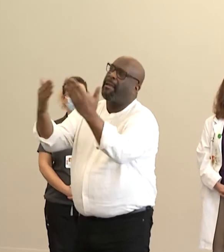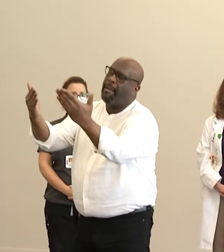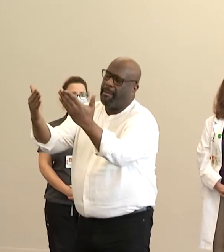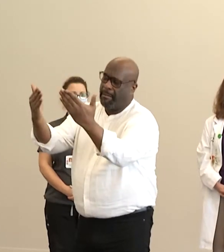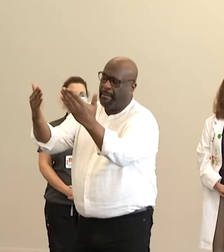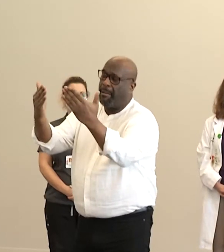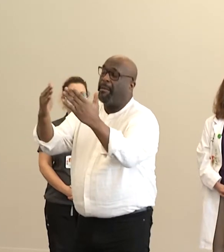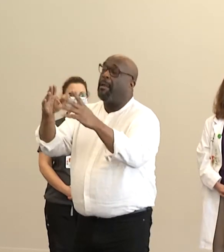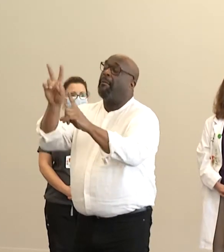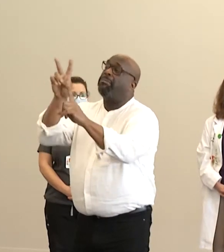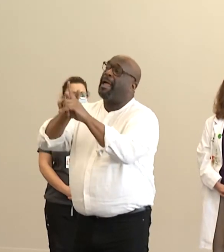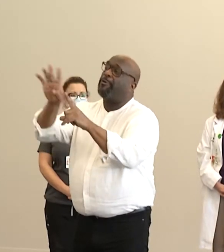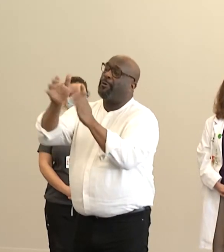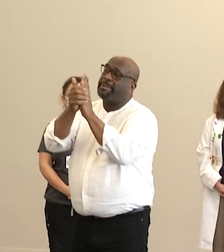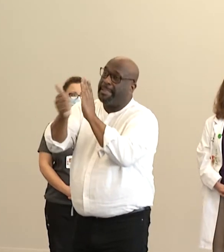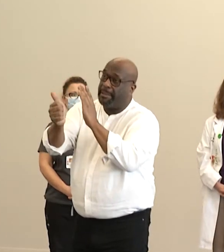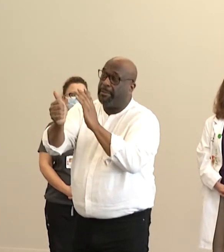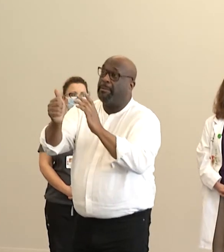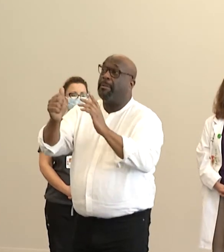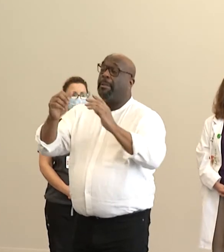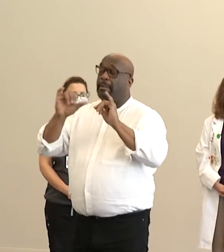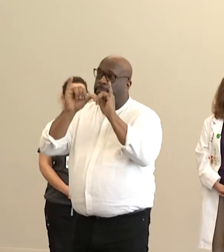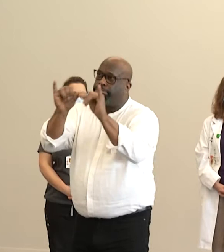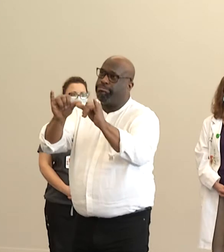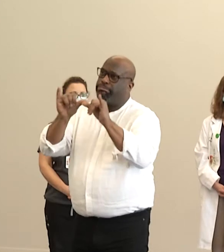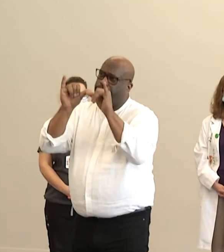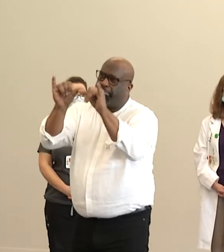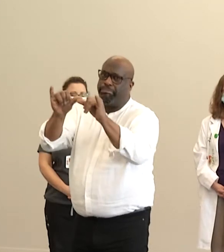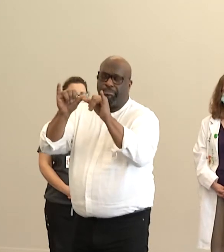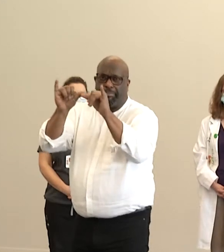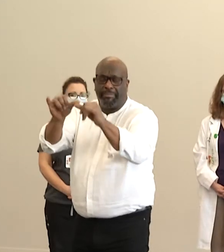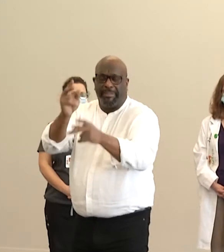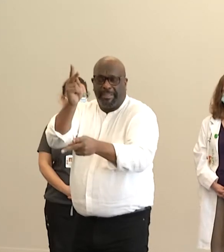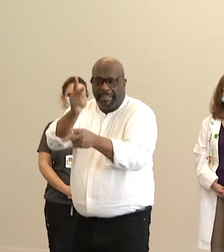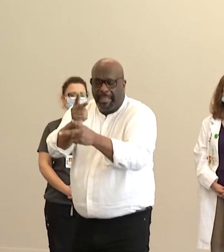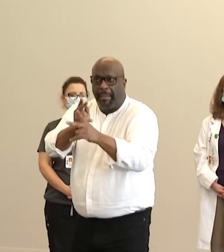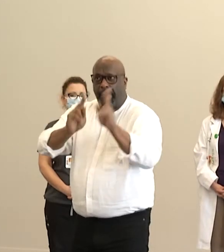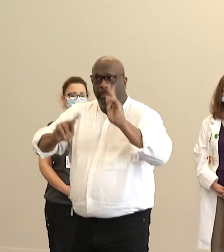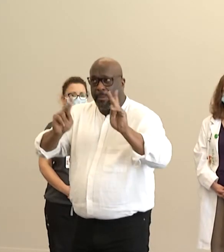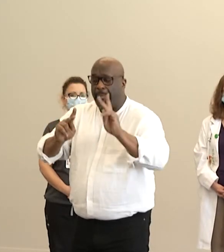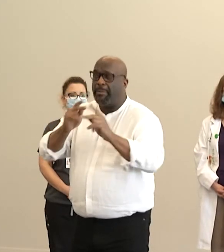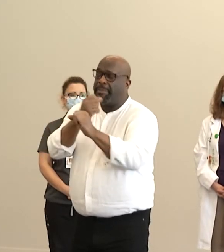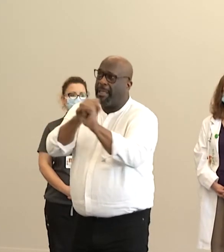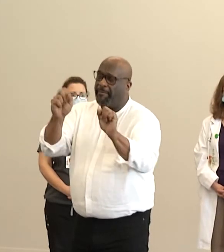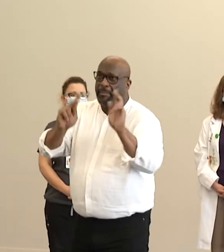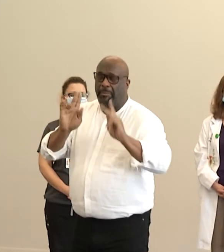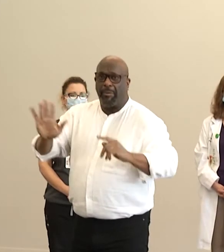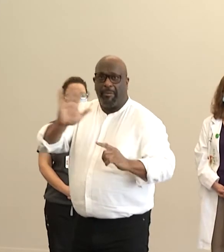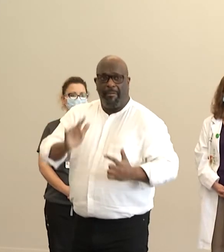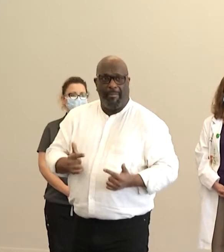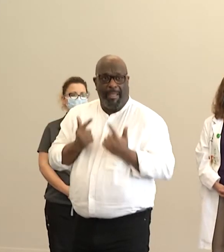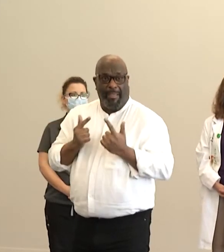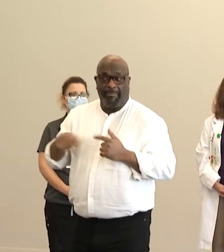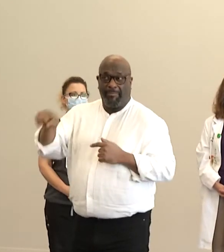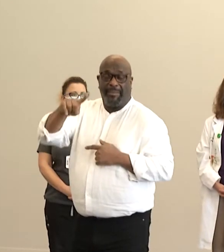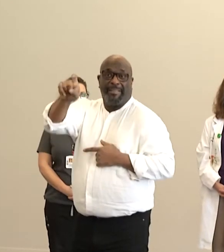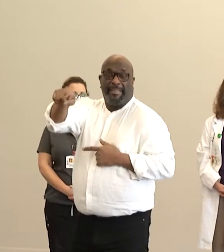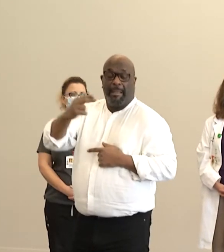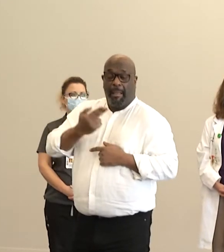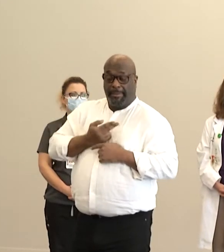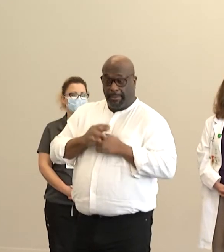skills with steadfast dedication in saving the lives of those who need us most. And to all my